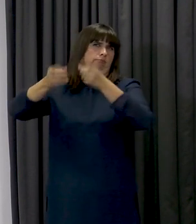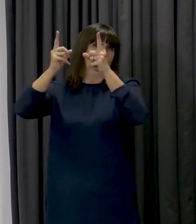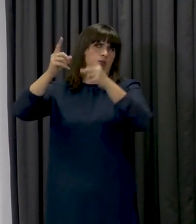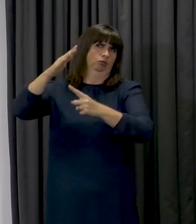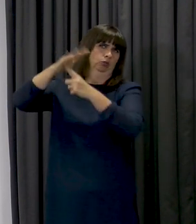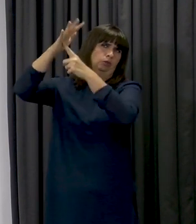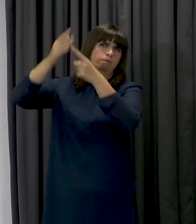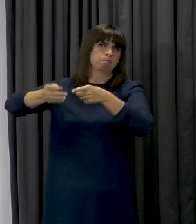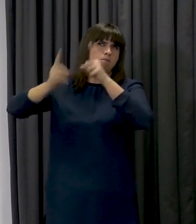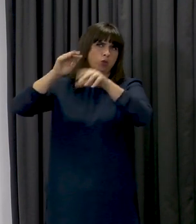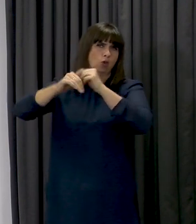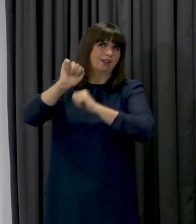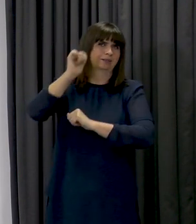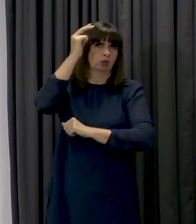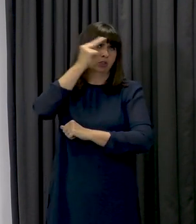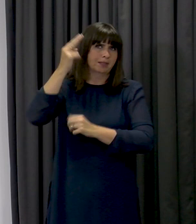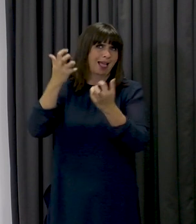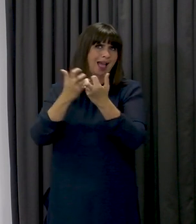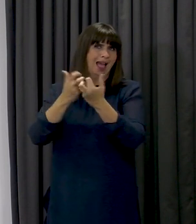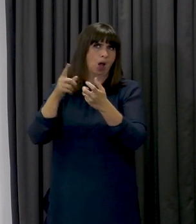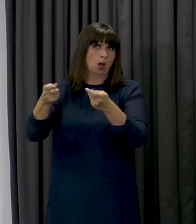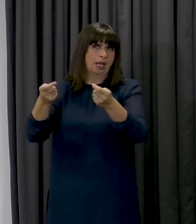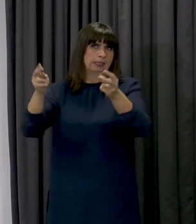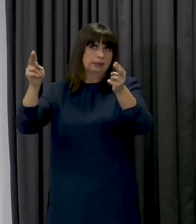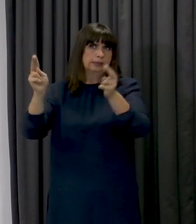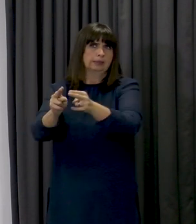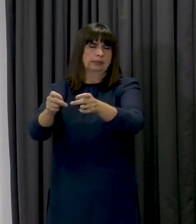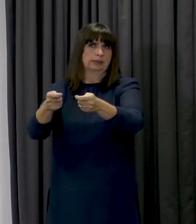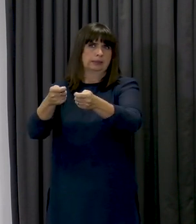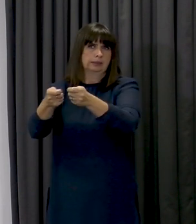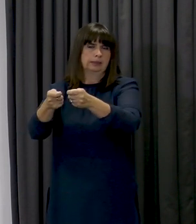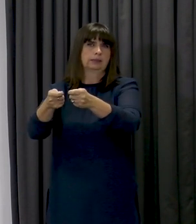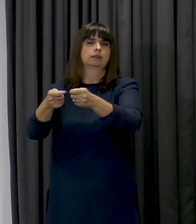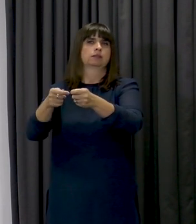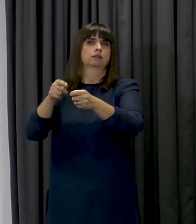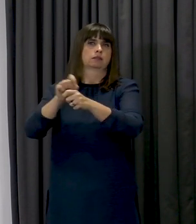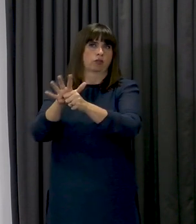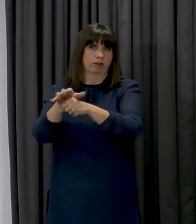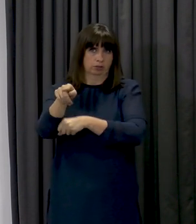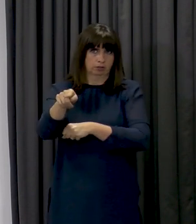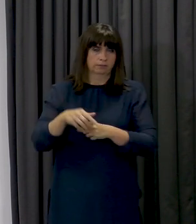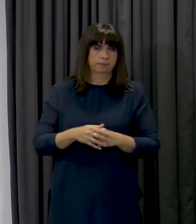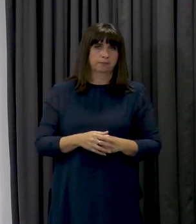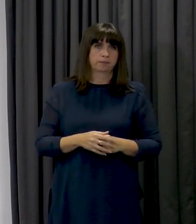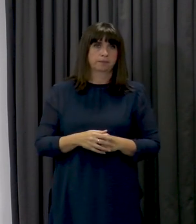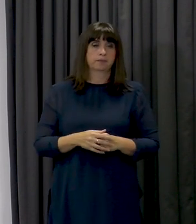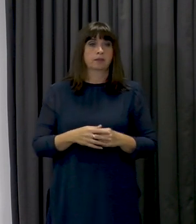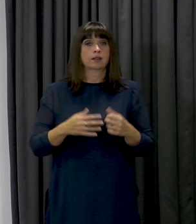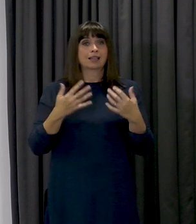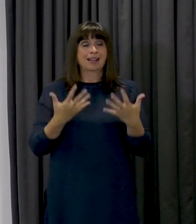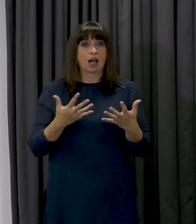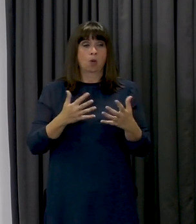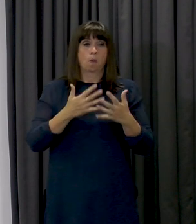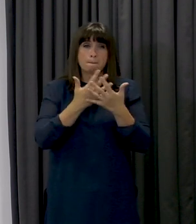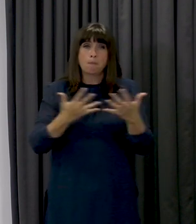about all the measures they are taking to bring that situation back under control. We're doing more community